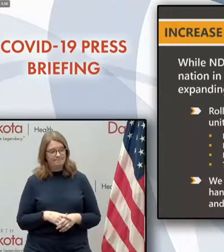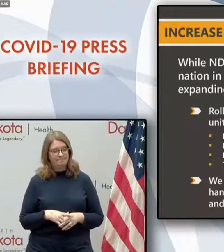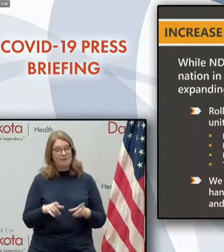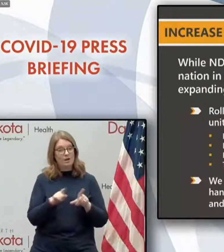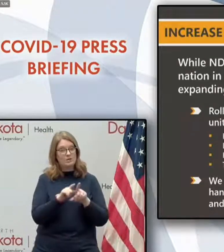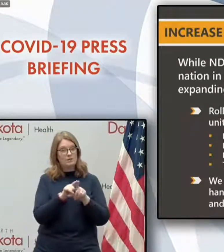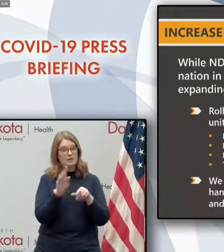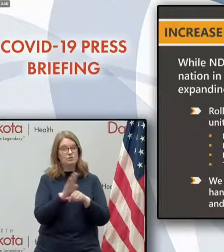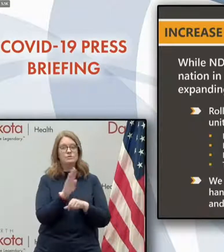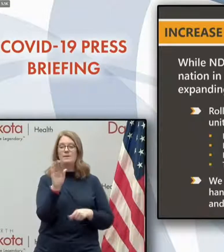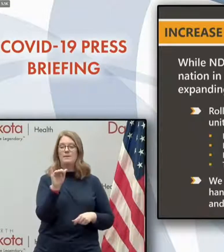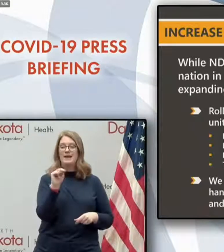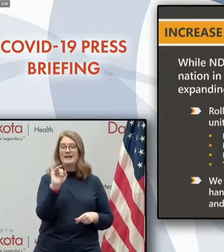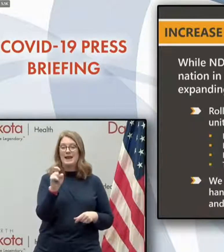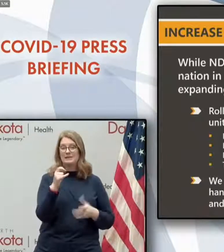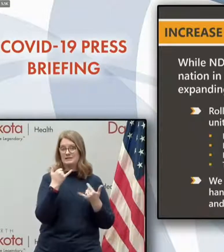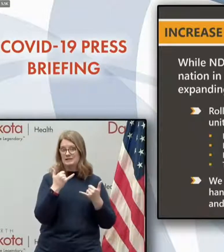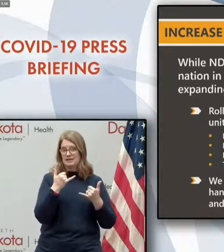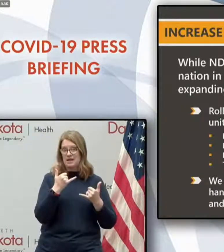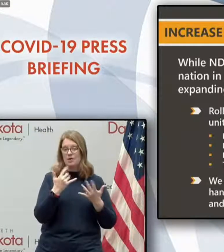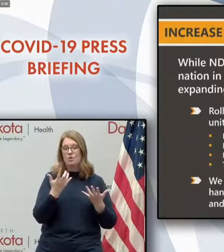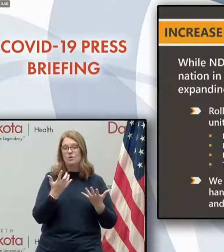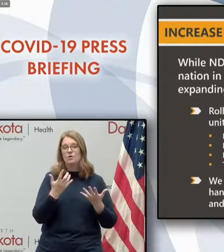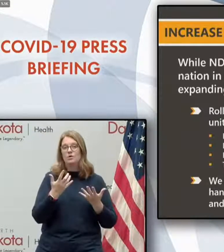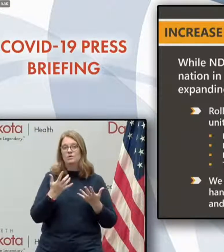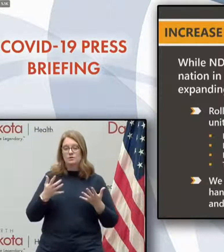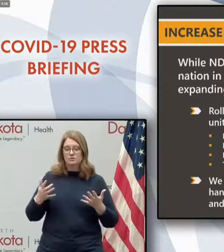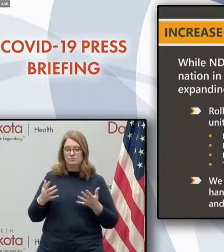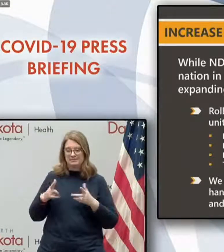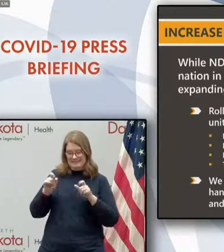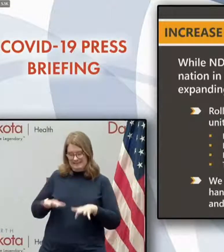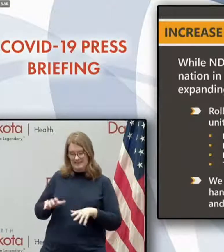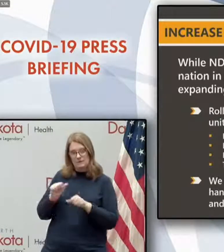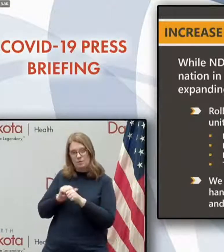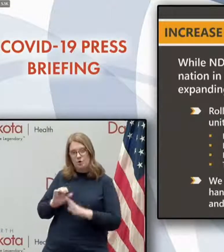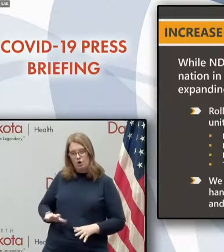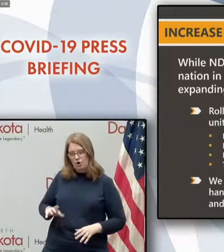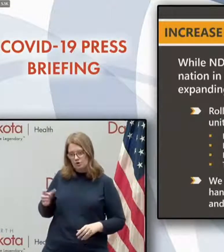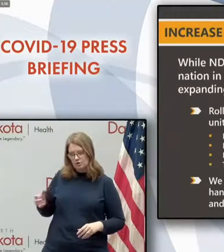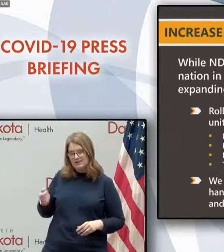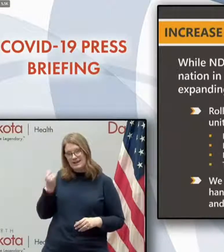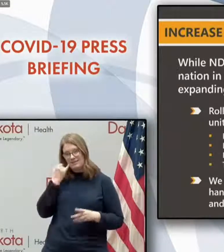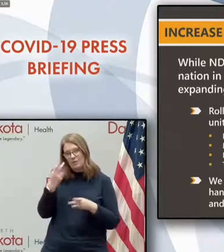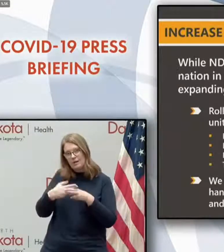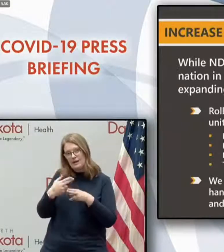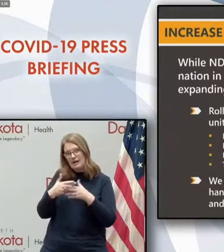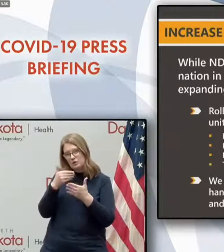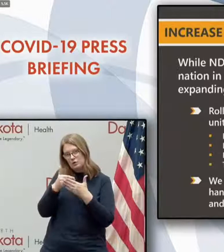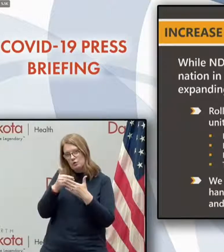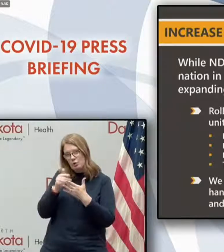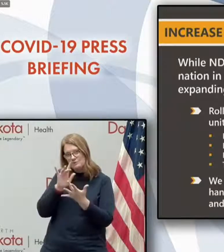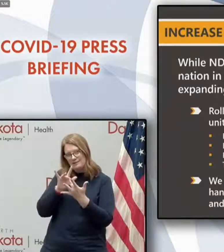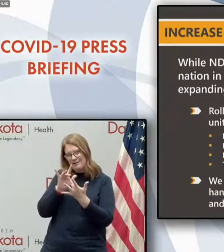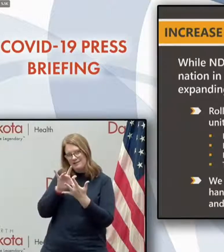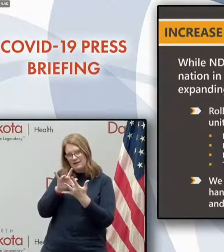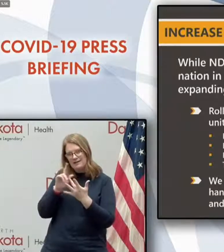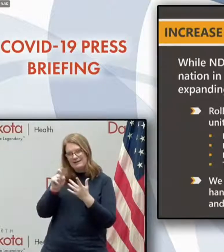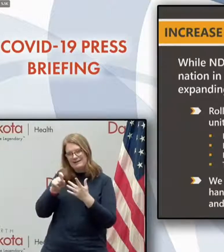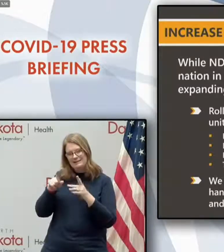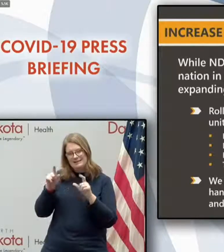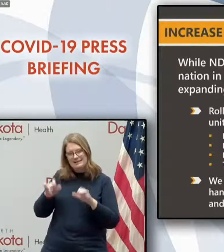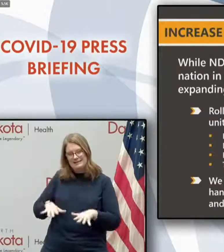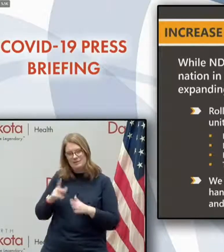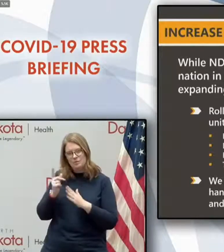the Binax Now to help get workers back in the game sooner if they were named as a close contact and need to get tested at our